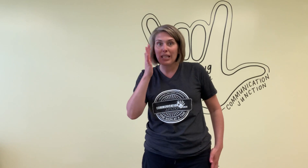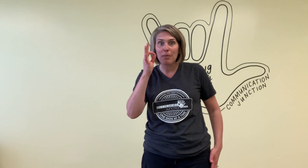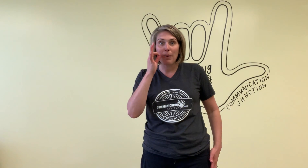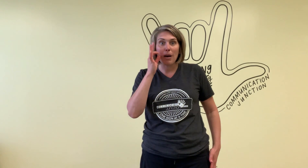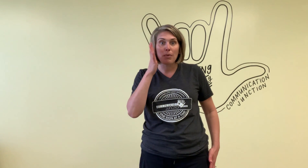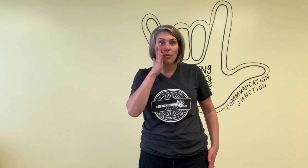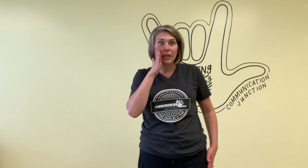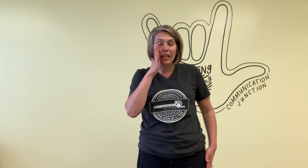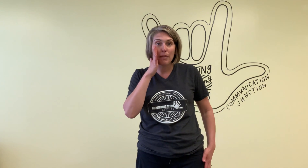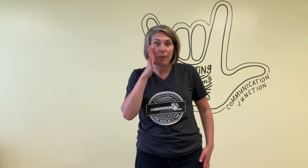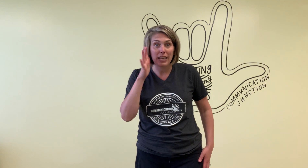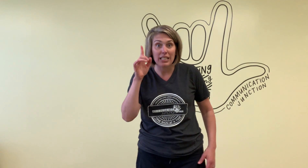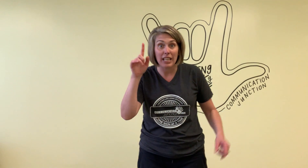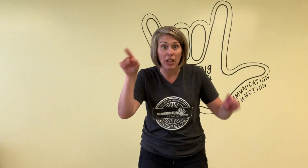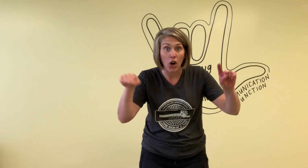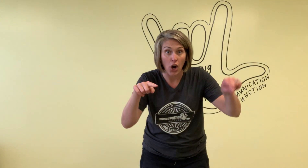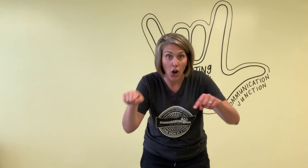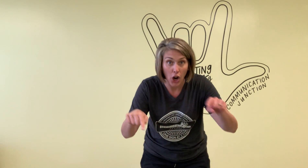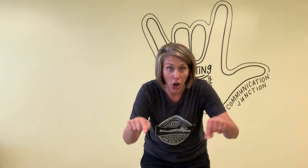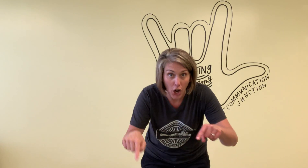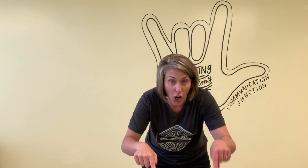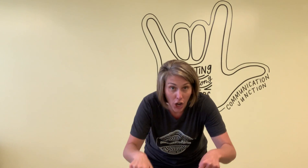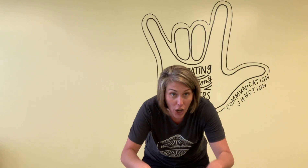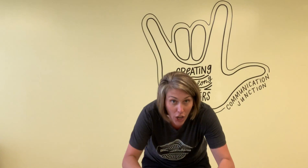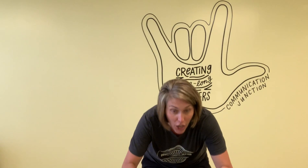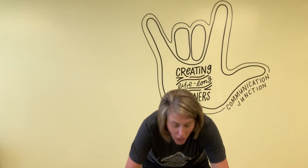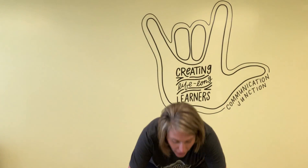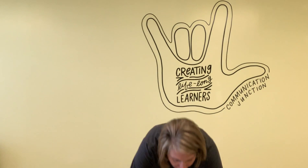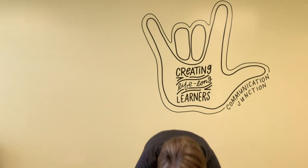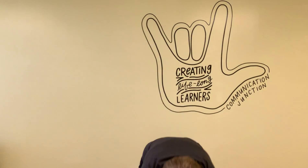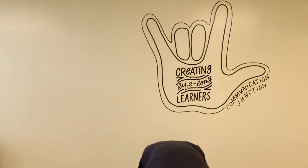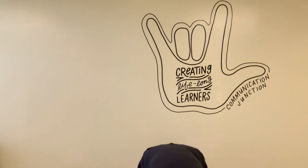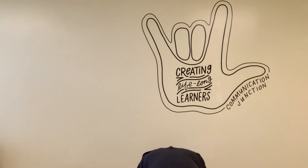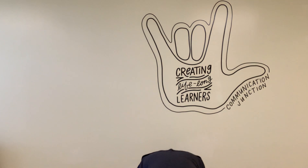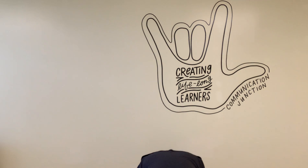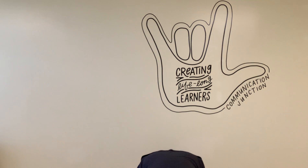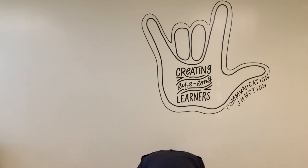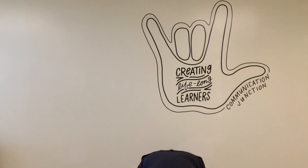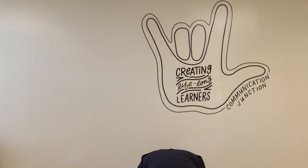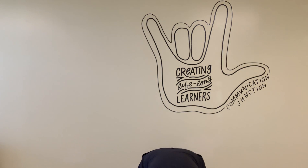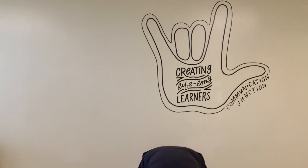Bumblebee, bumblebee, buzzing on the ground. Can you touch the ground?